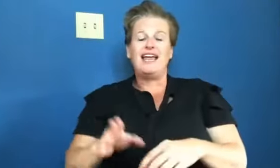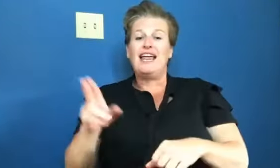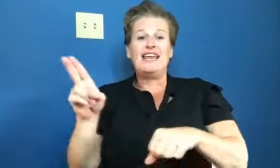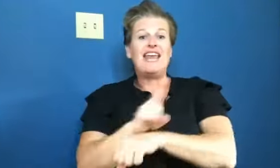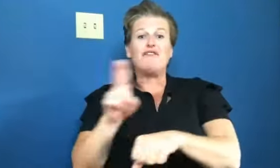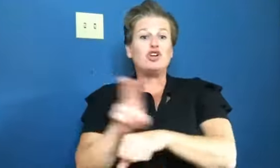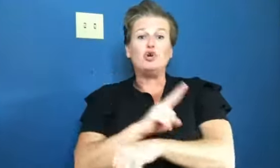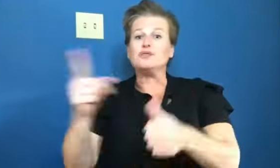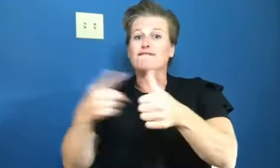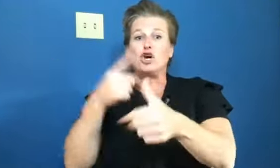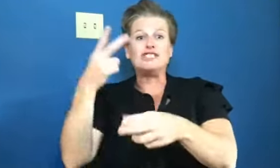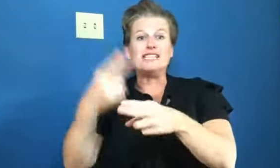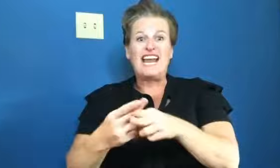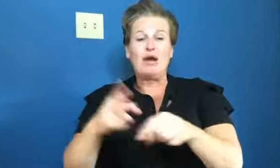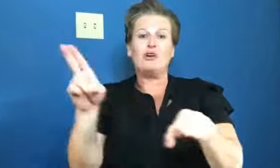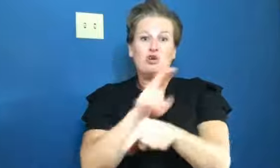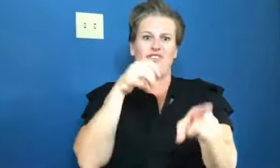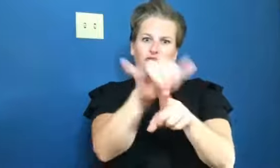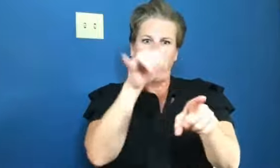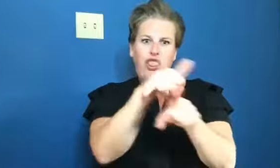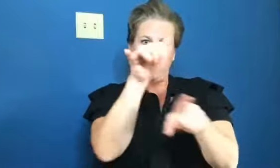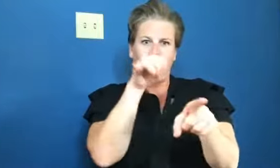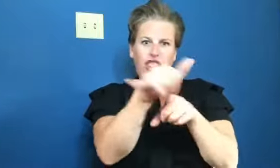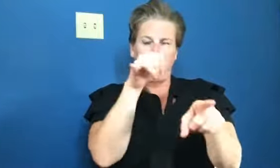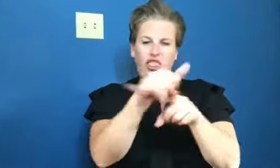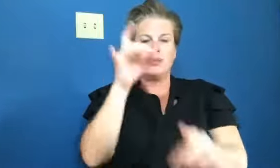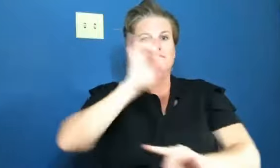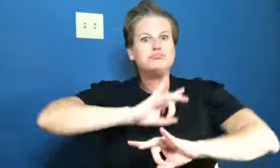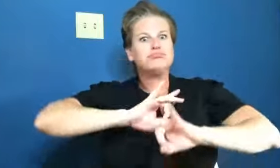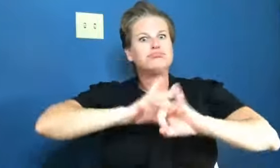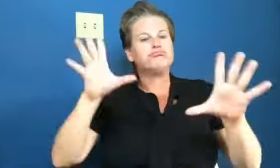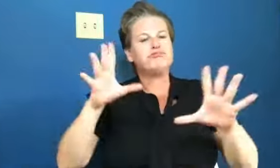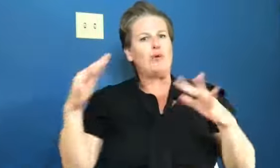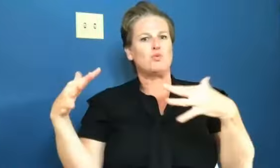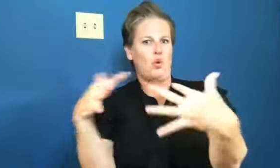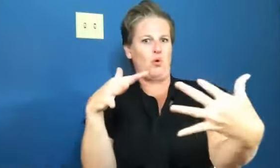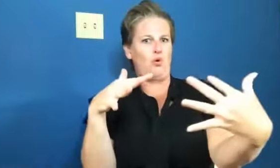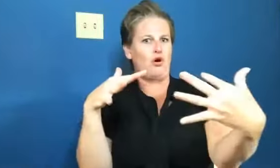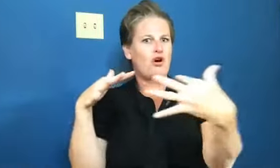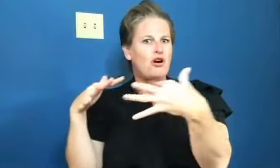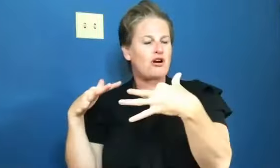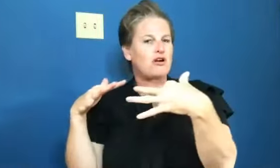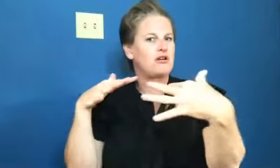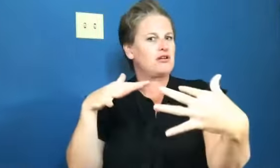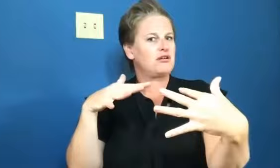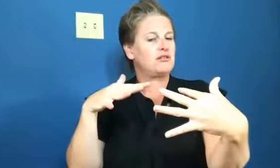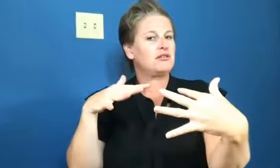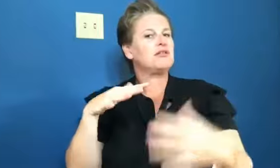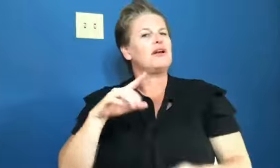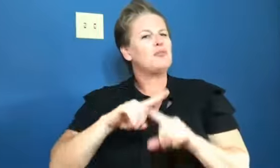that you can only fill in the blank and imagine. And so there was war in our family. But yet, one thing that I look back at my life, I see